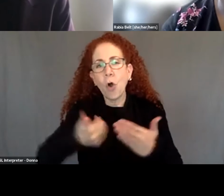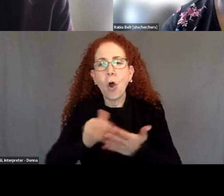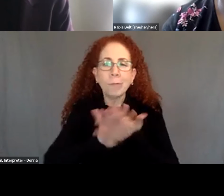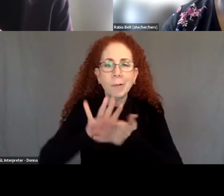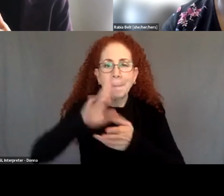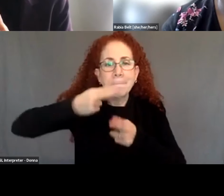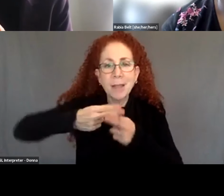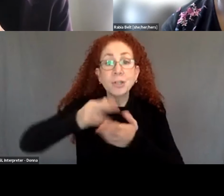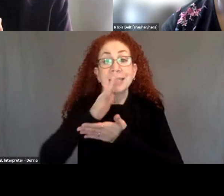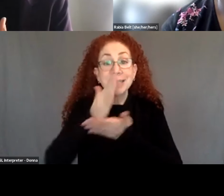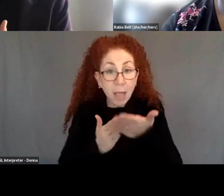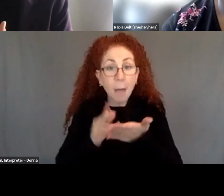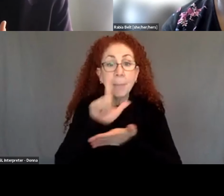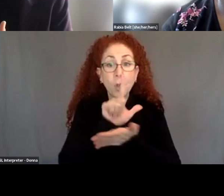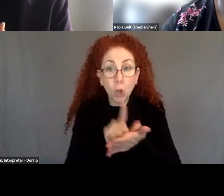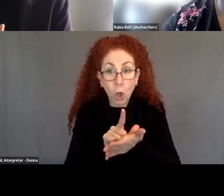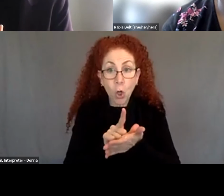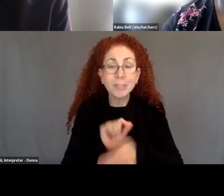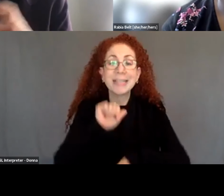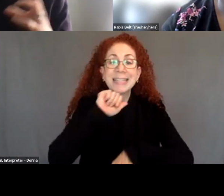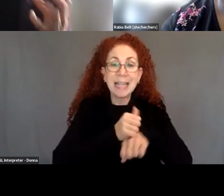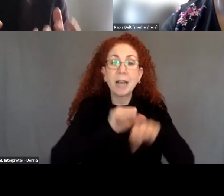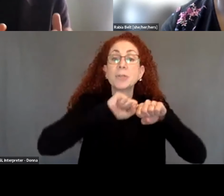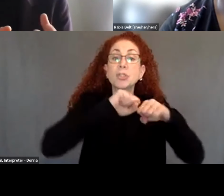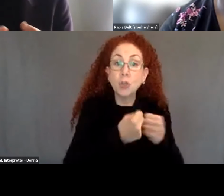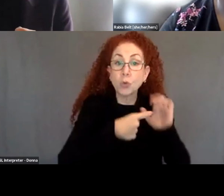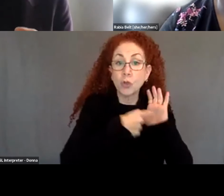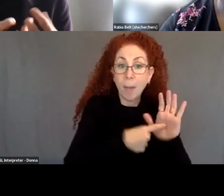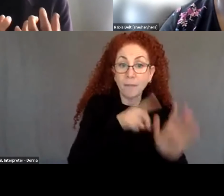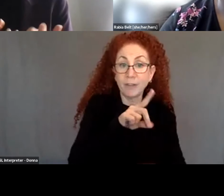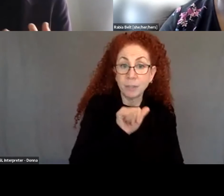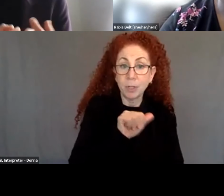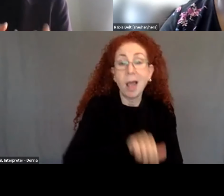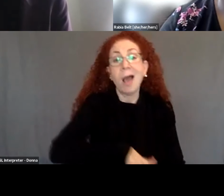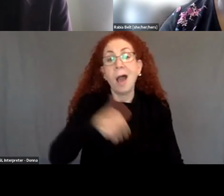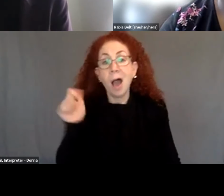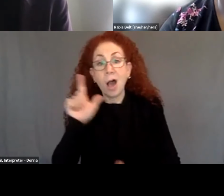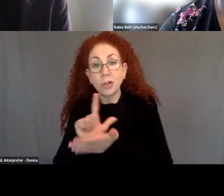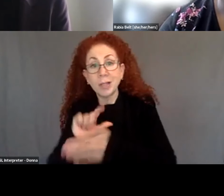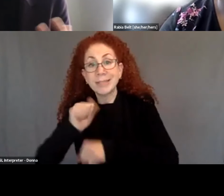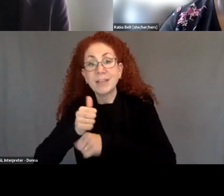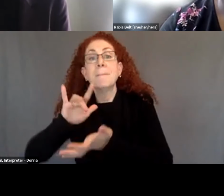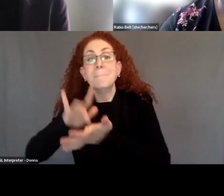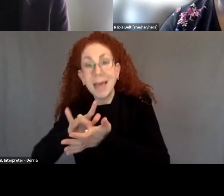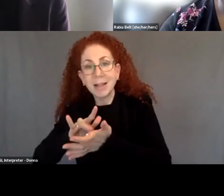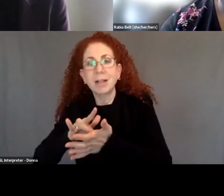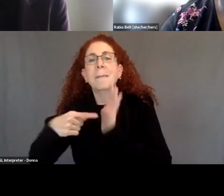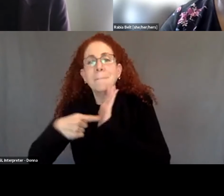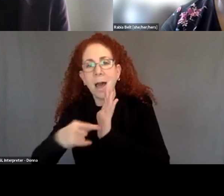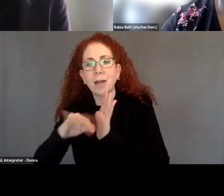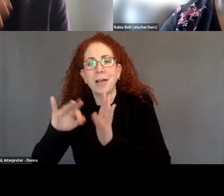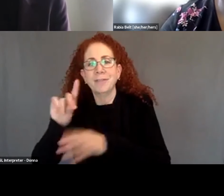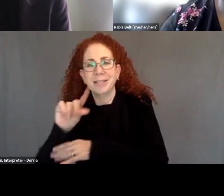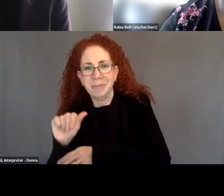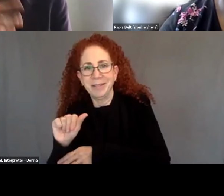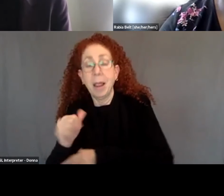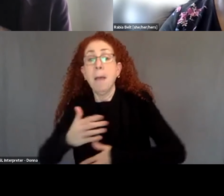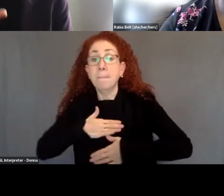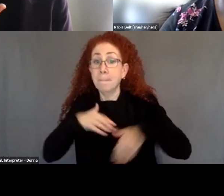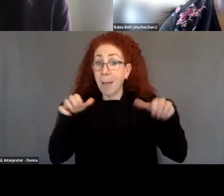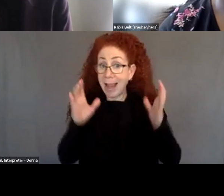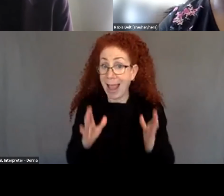laws instantiating a social model of disability and other laws instantiating a medicalized model. And so the actors that I'm talking about are very